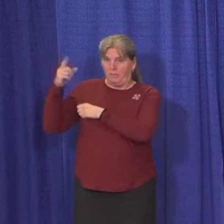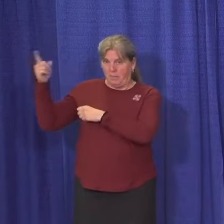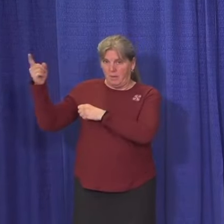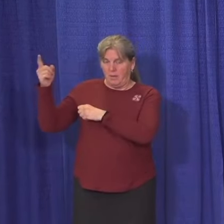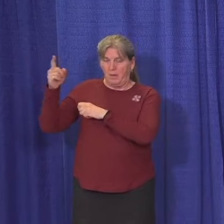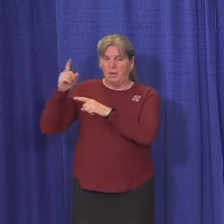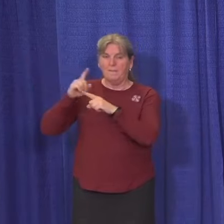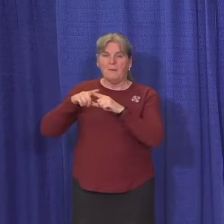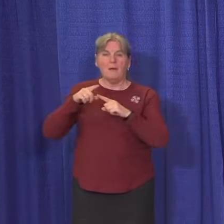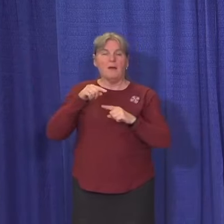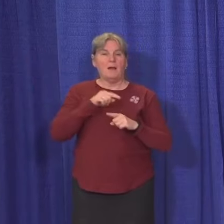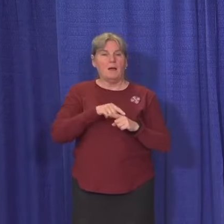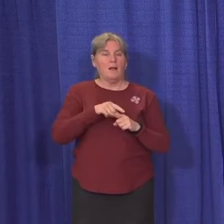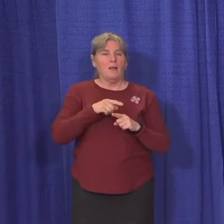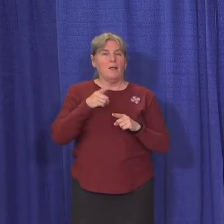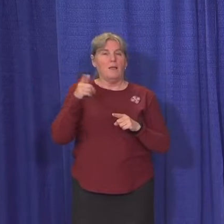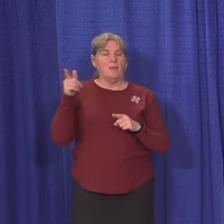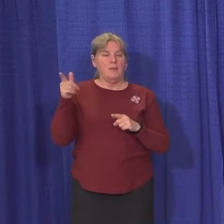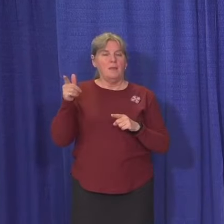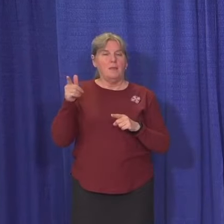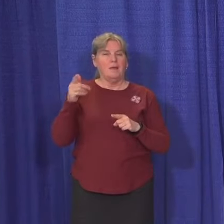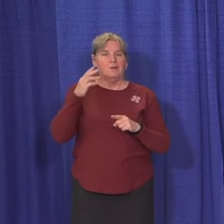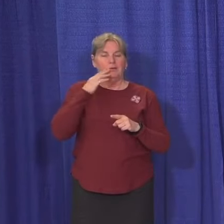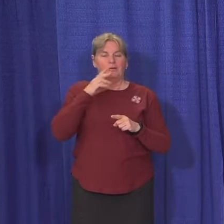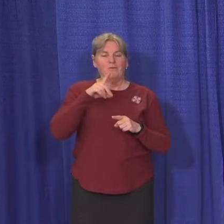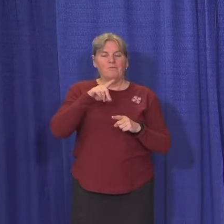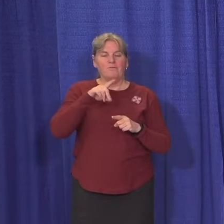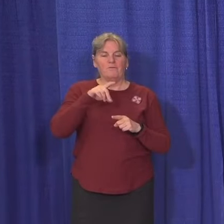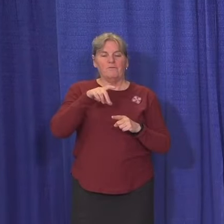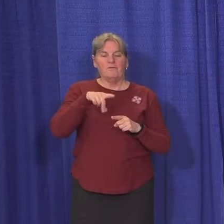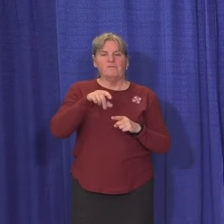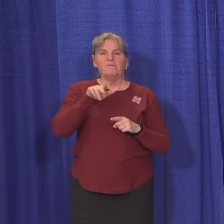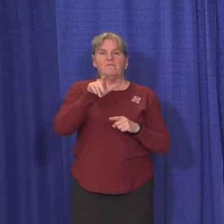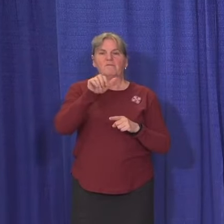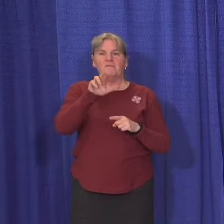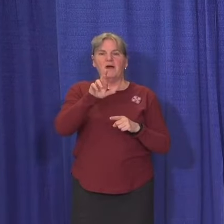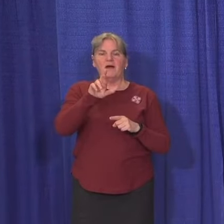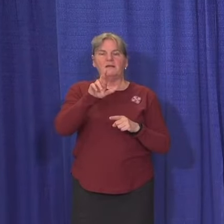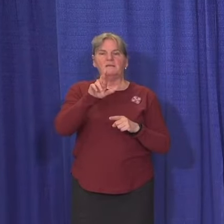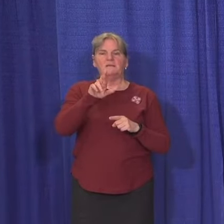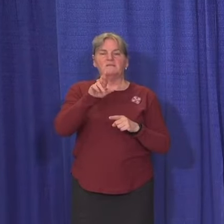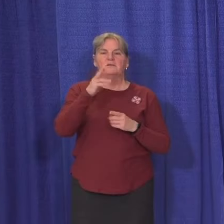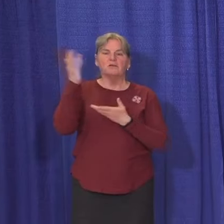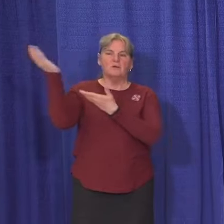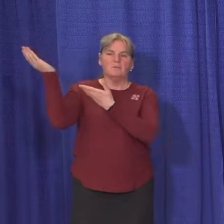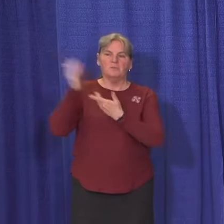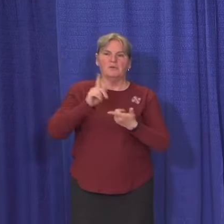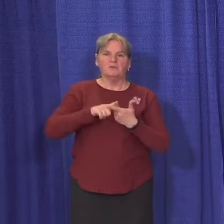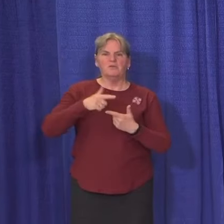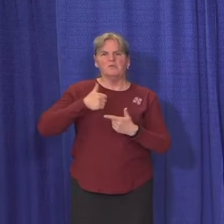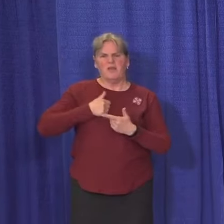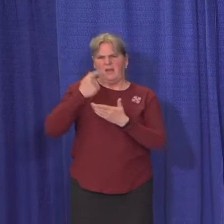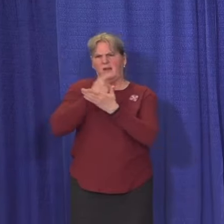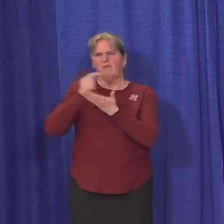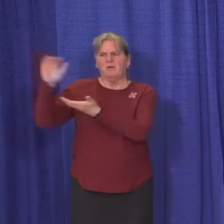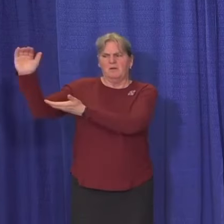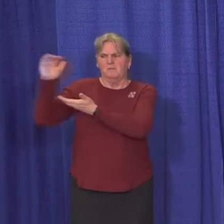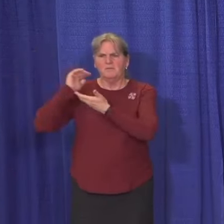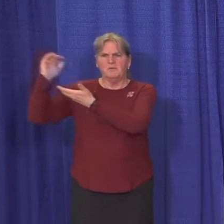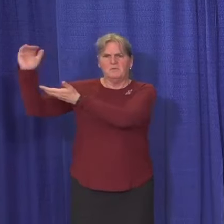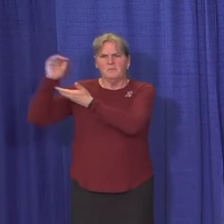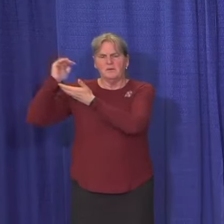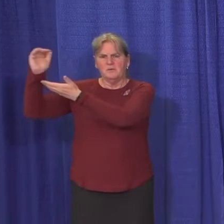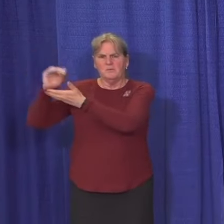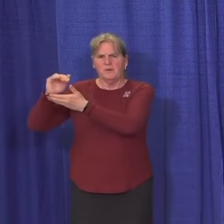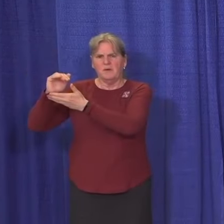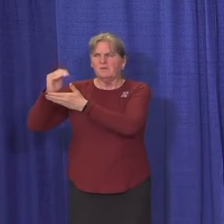with the other, you know, as you know, Pfizer comes in weekly shipments and is distributed throughout Canada. So of course, what